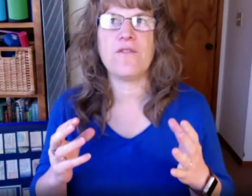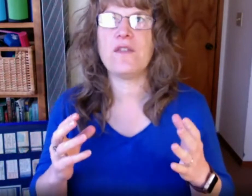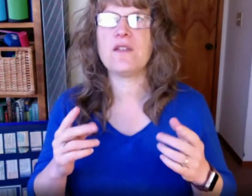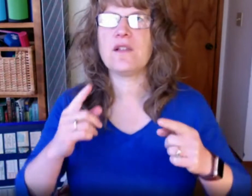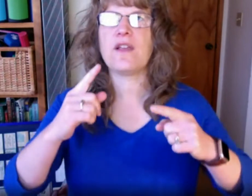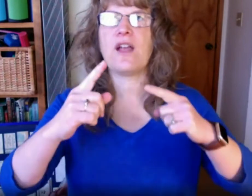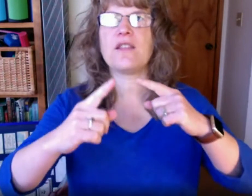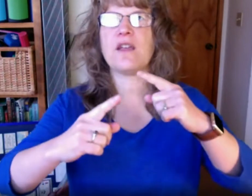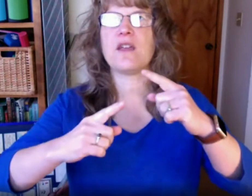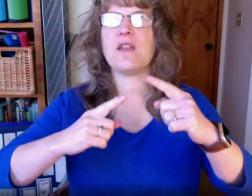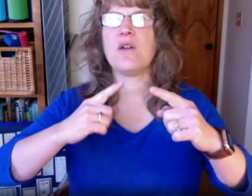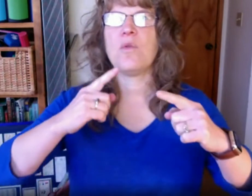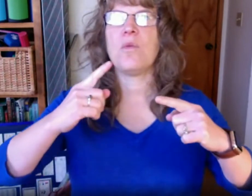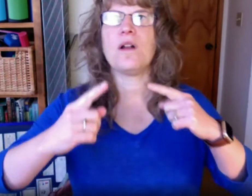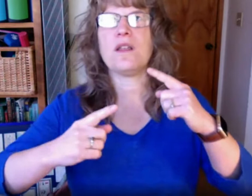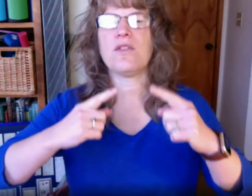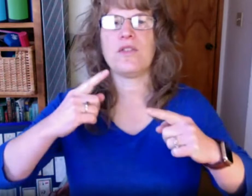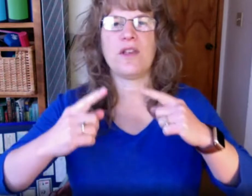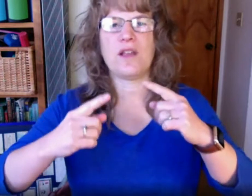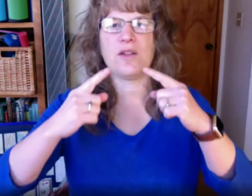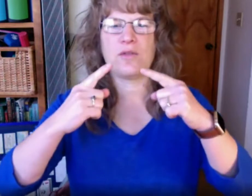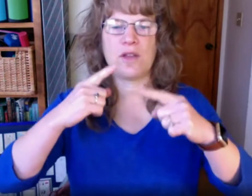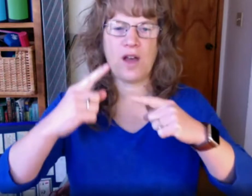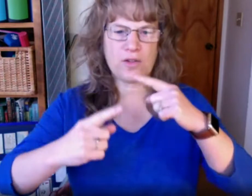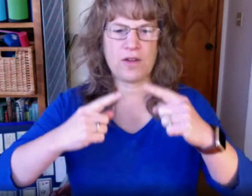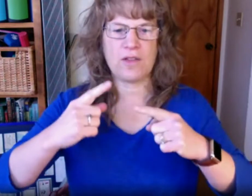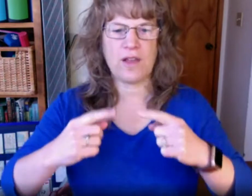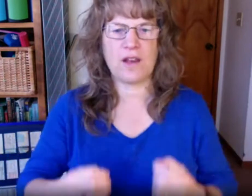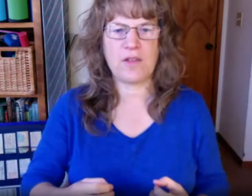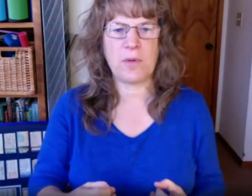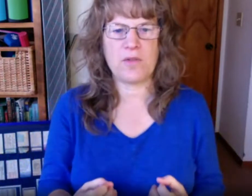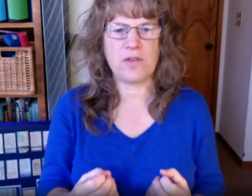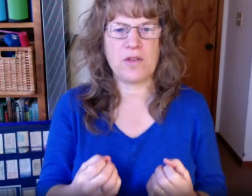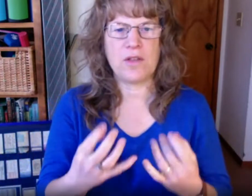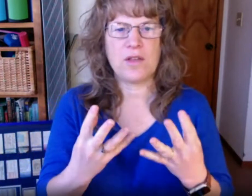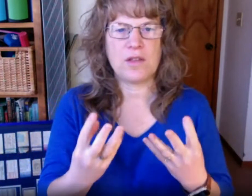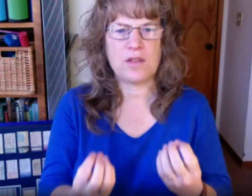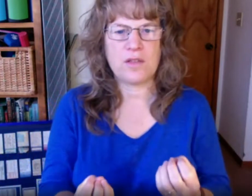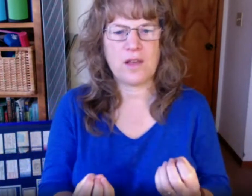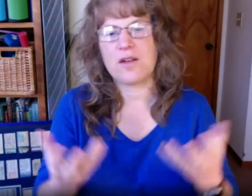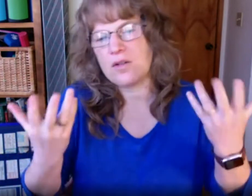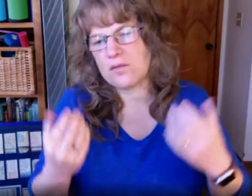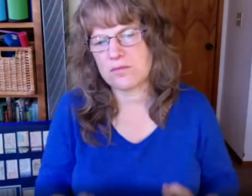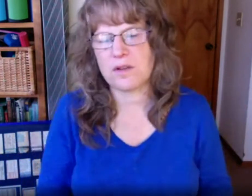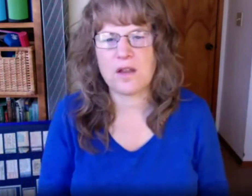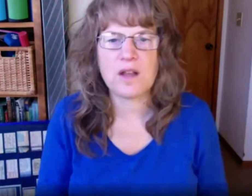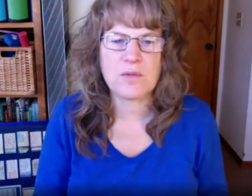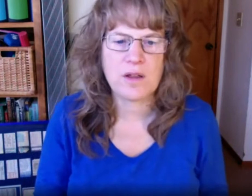feels like that's like what is the sign, concrete sign as opposed to I don't know. Yeah. Anyway,